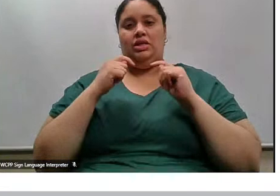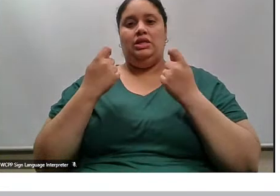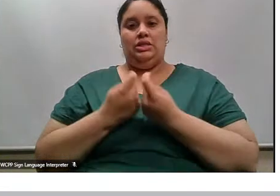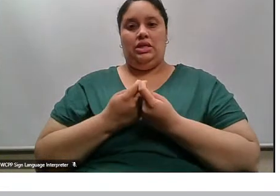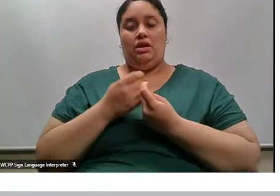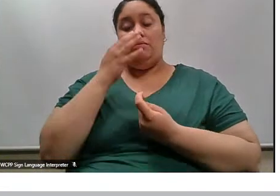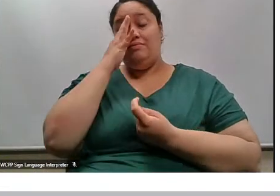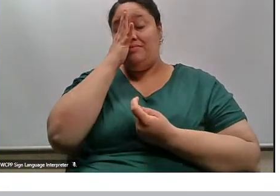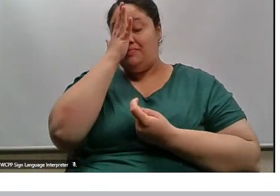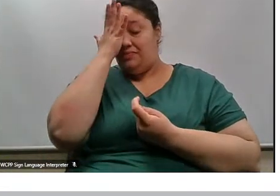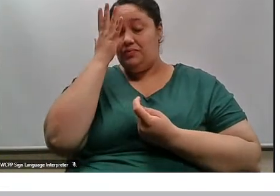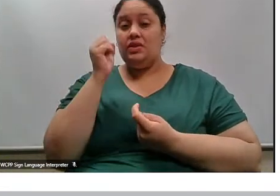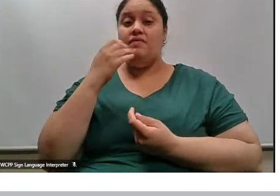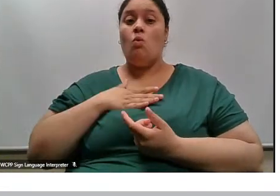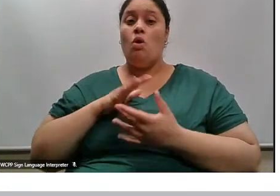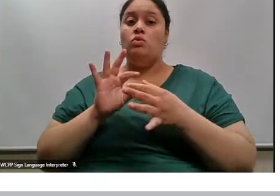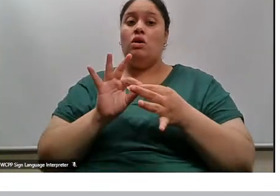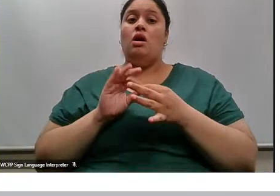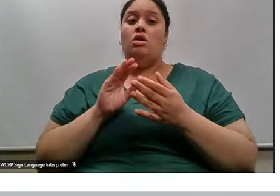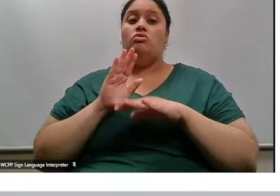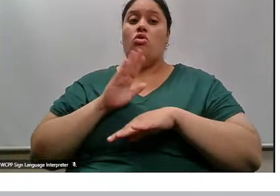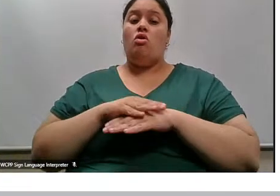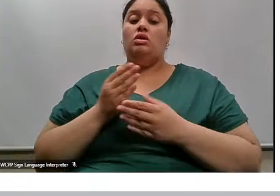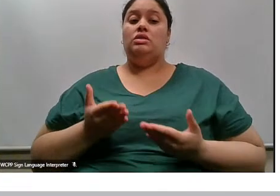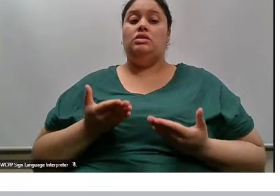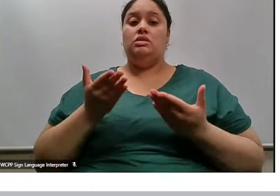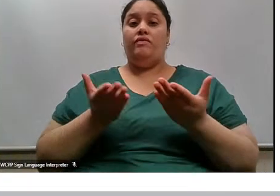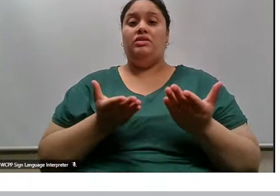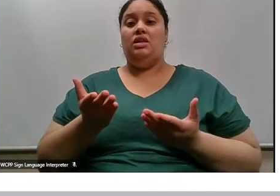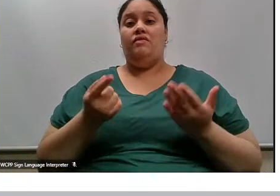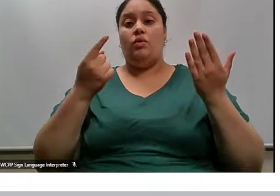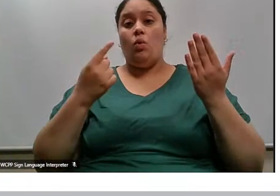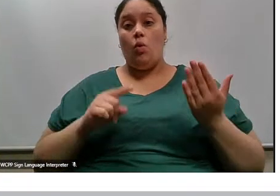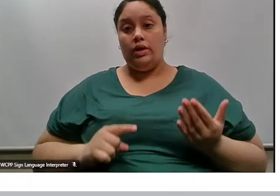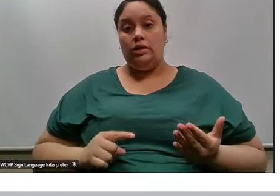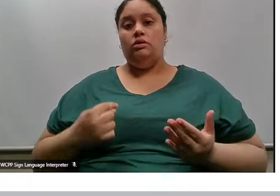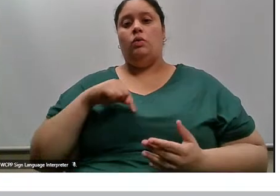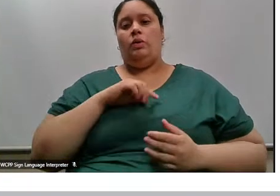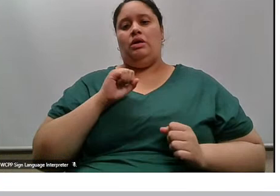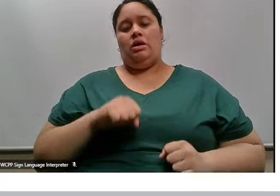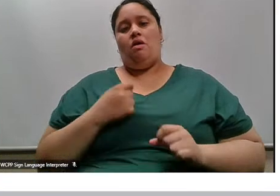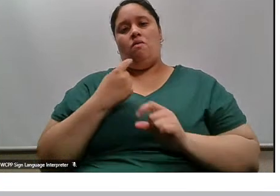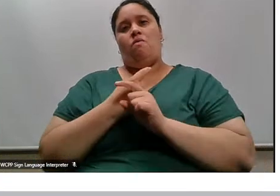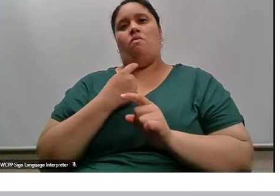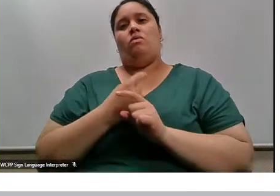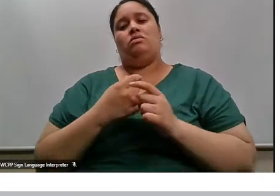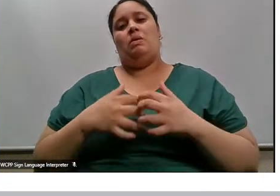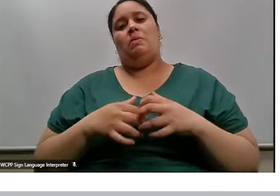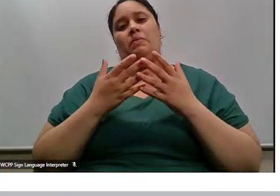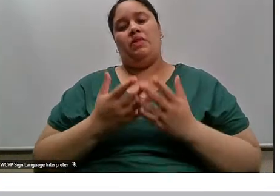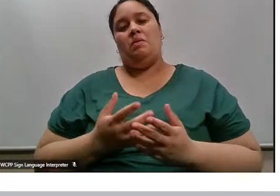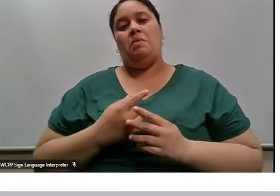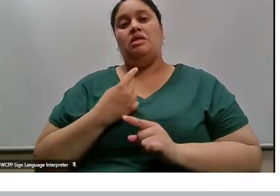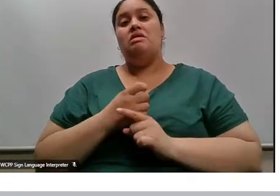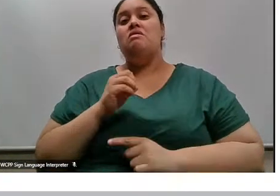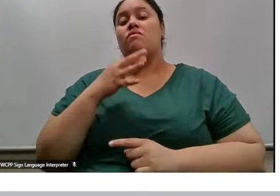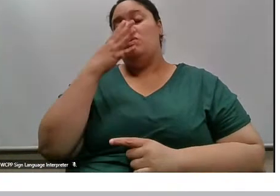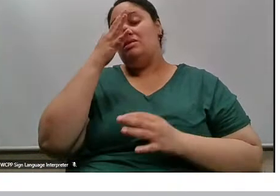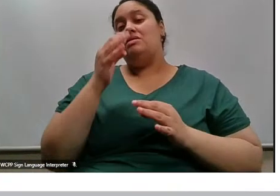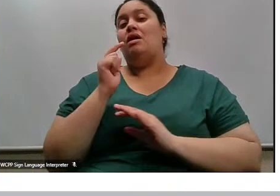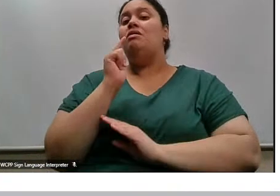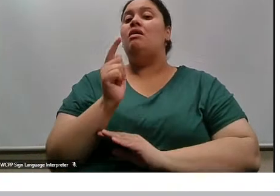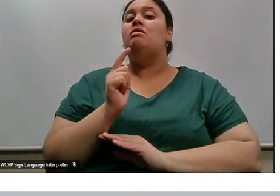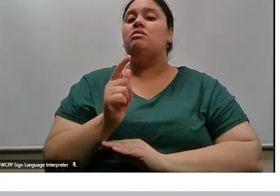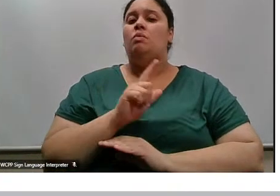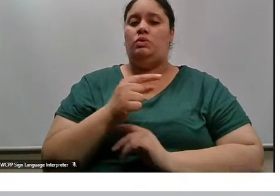they want to engage on service delivery audit, we can always, even if they want to decide later, we